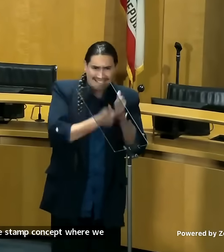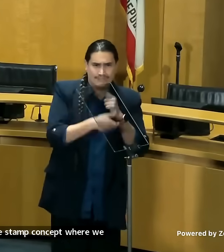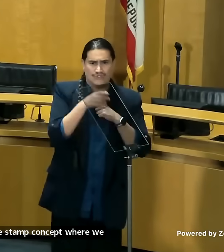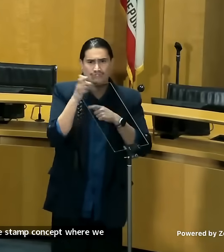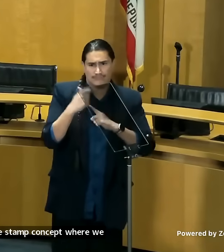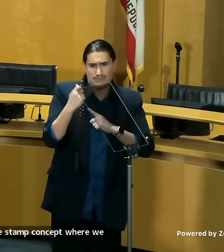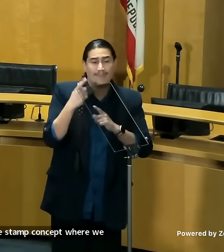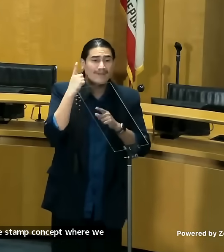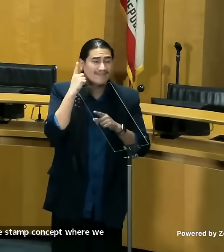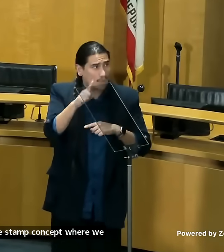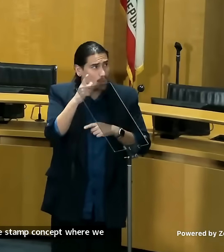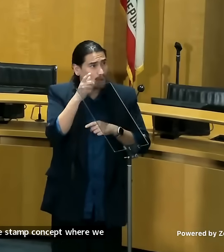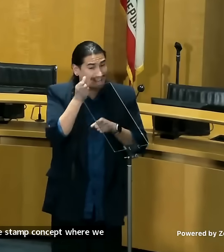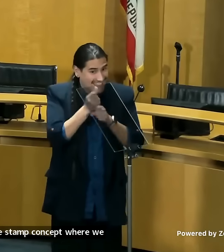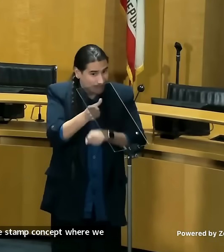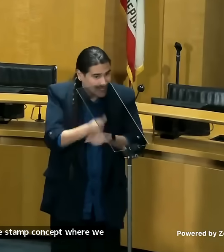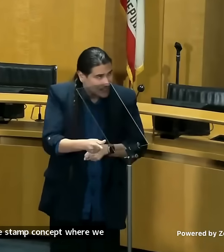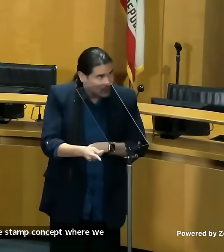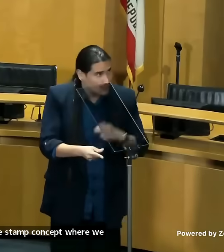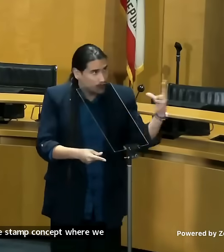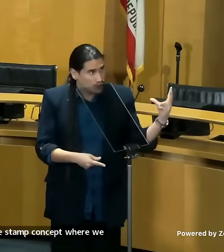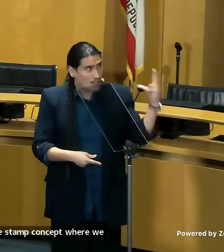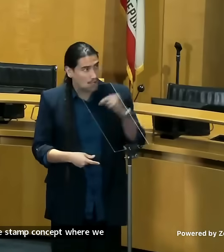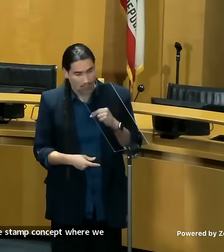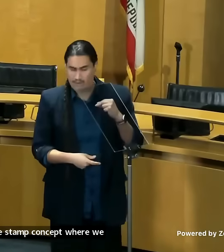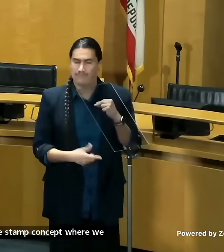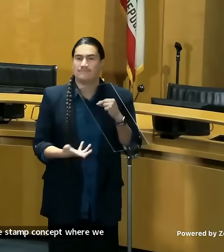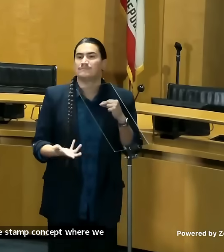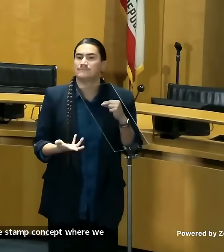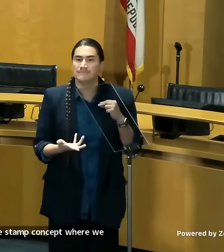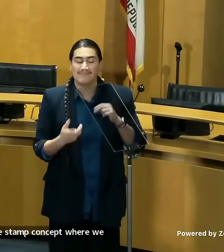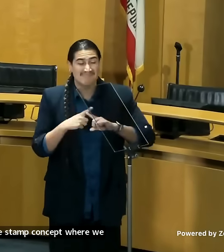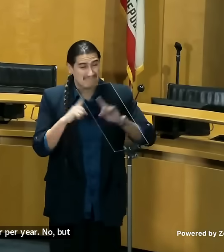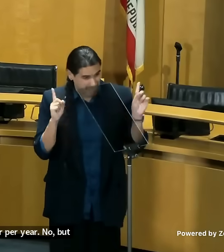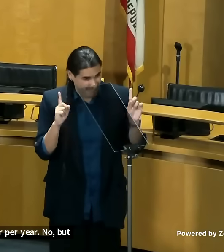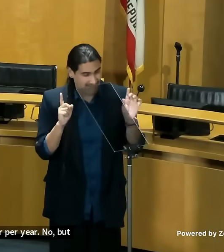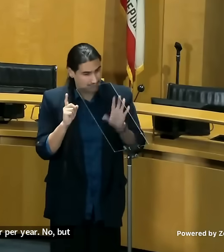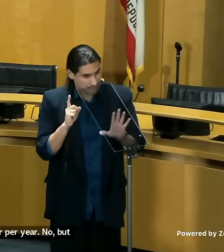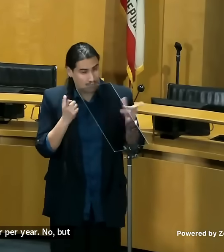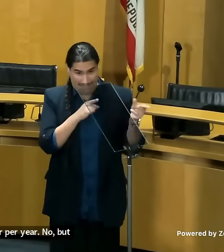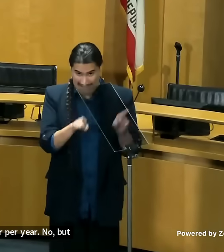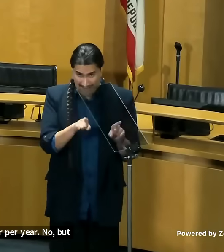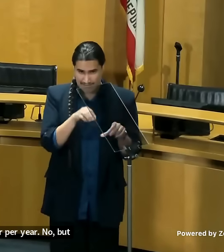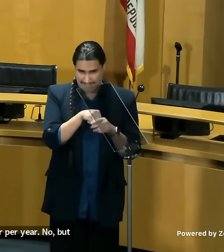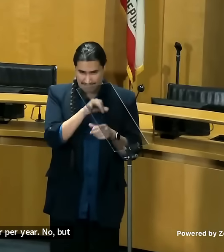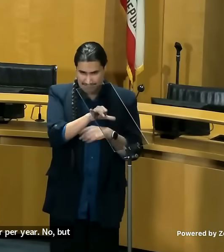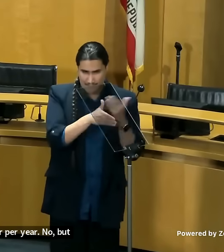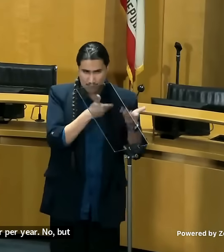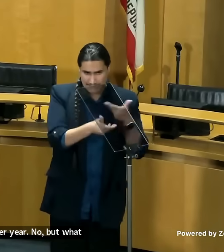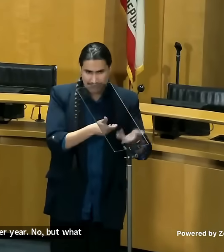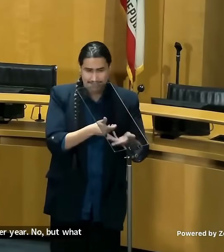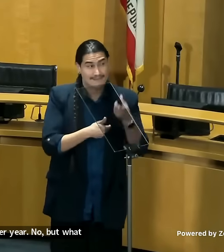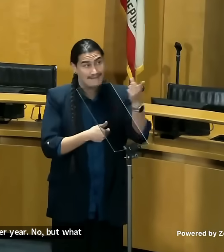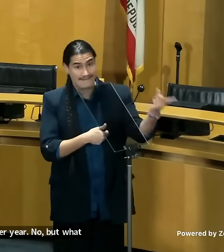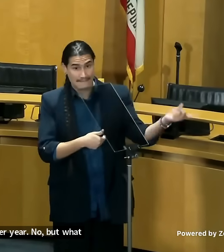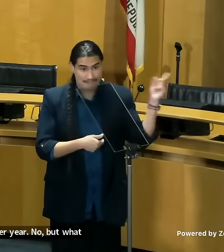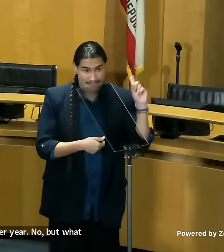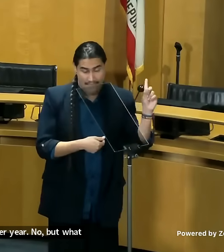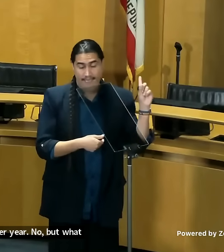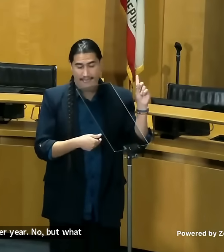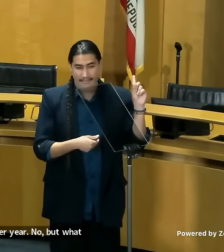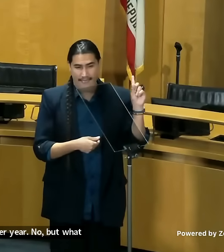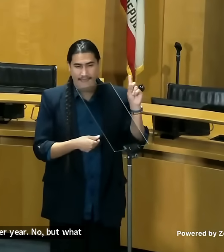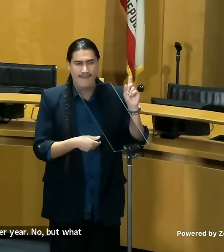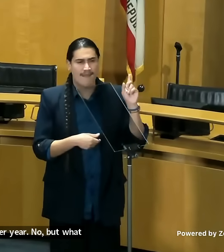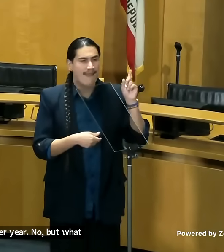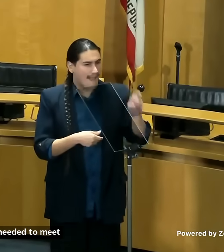per year? No. But what happened was they needed